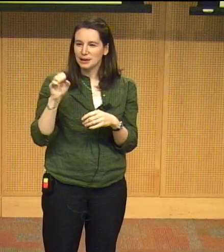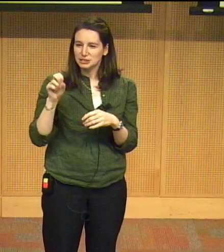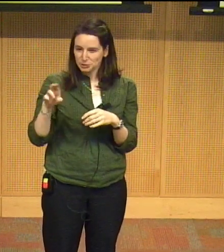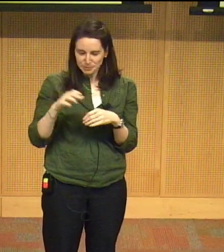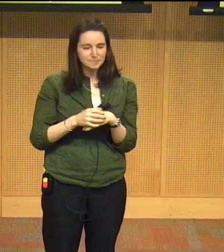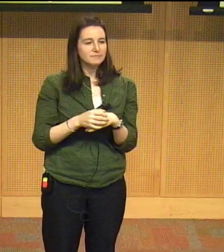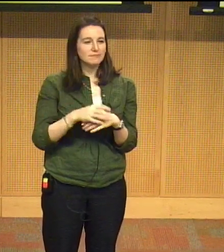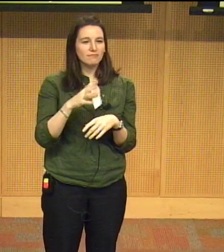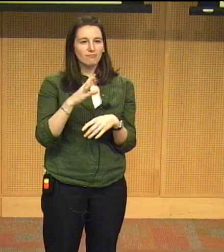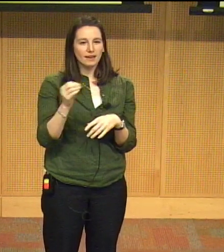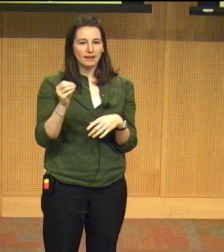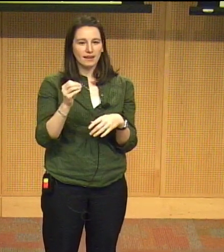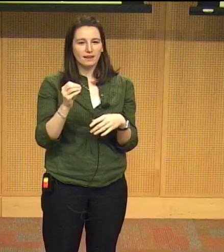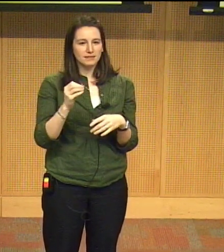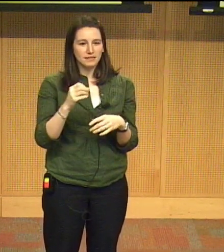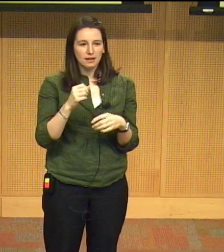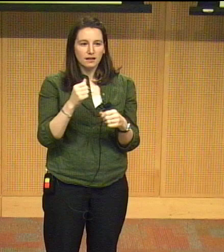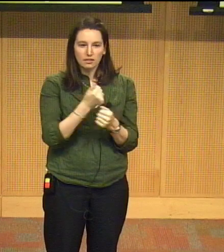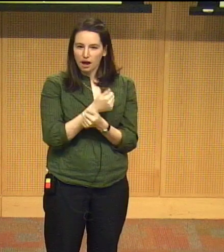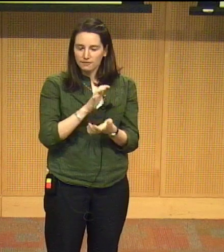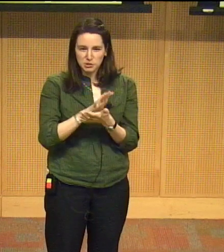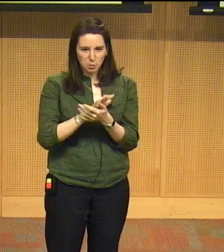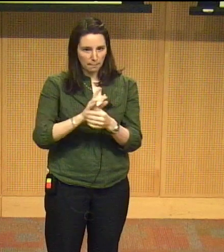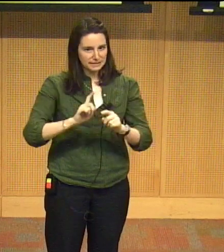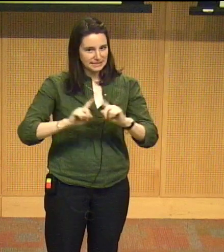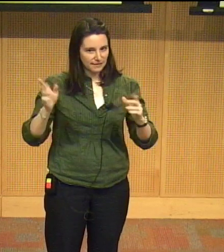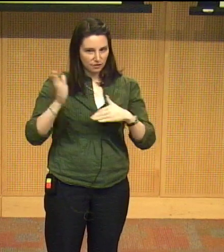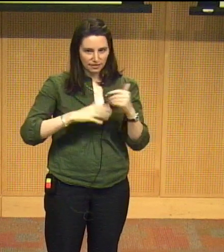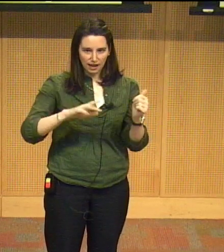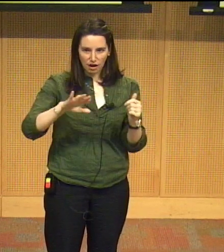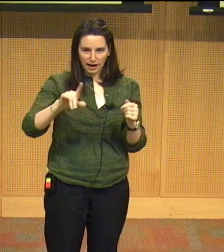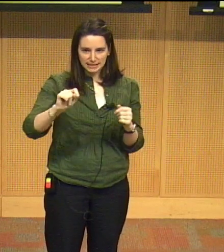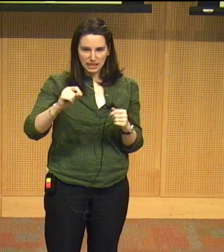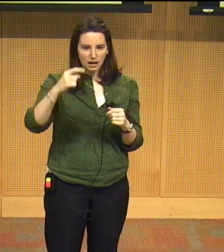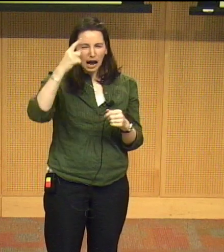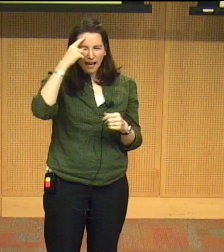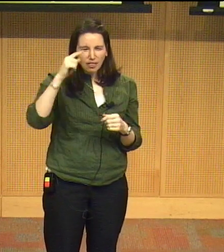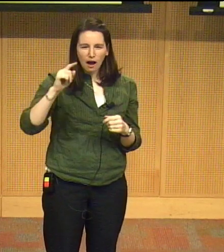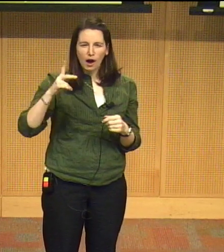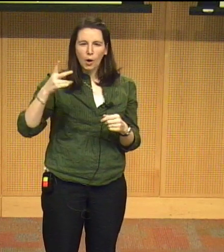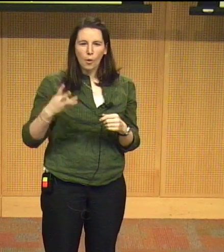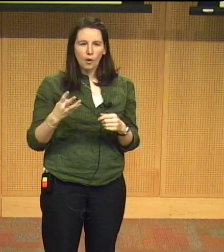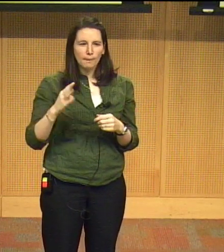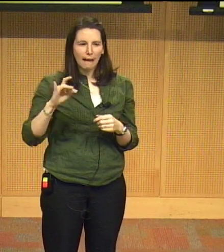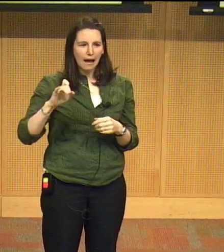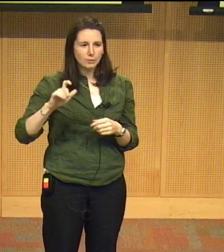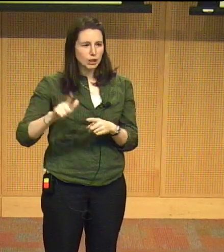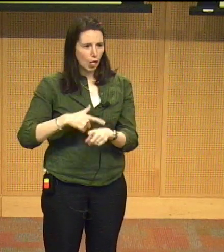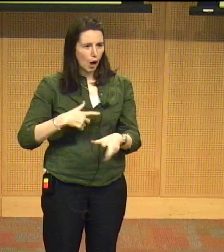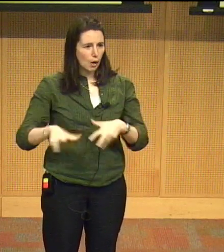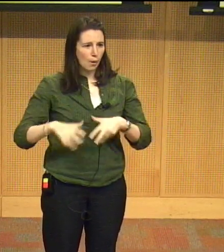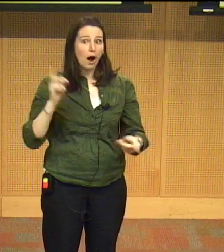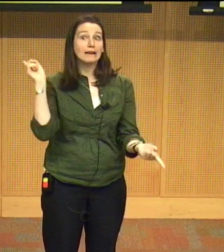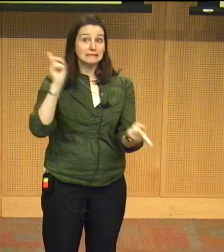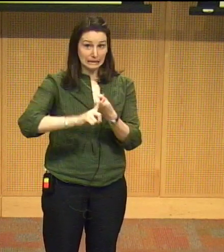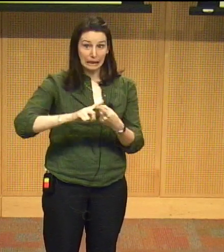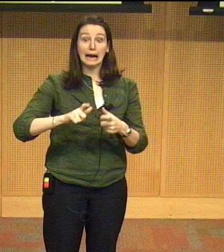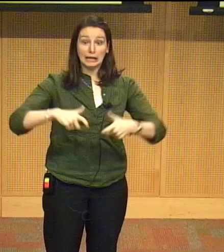MSU. And loved the school, but different than RIT. I thought quarter mile was a long walk until I got to a